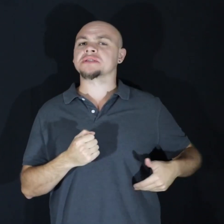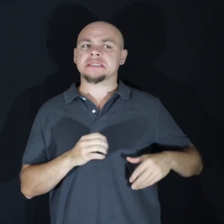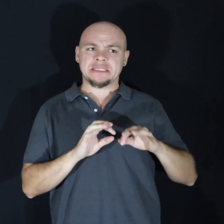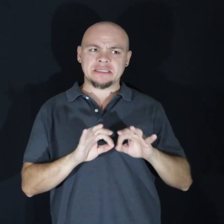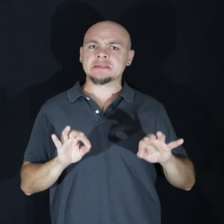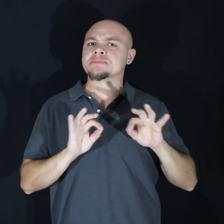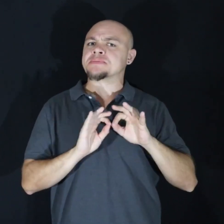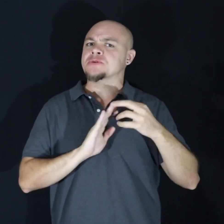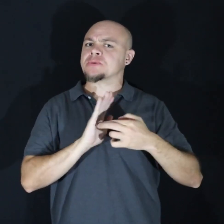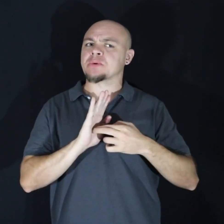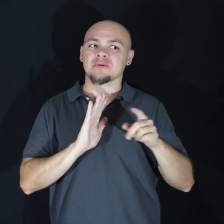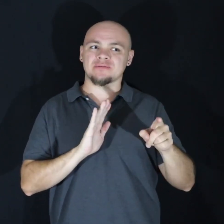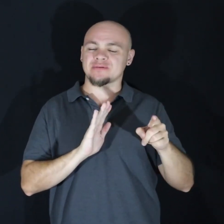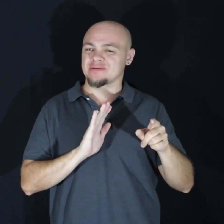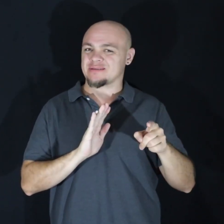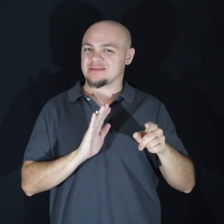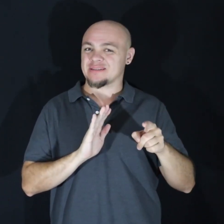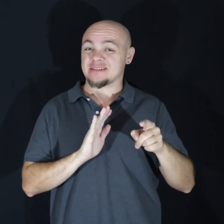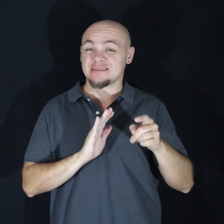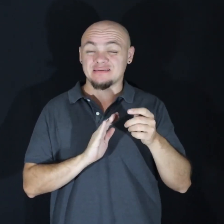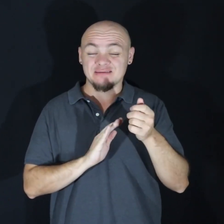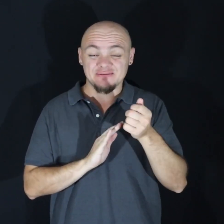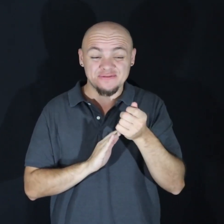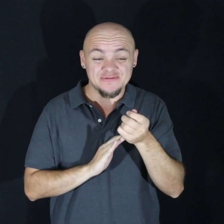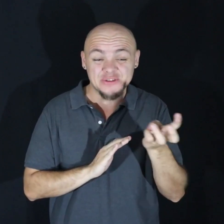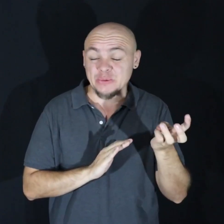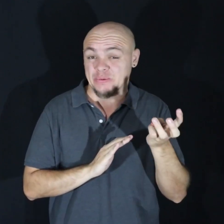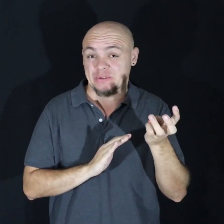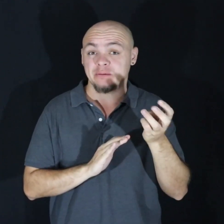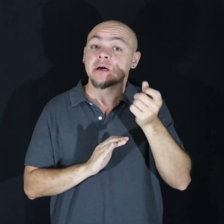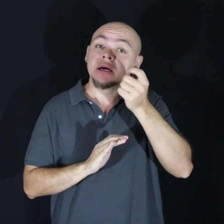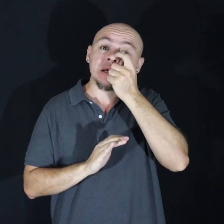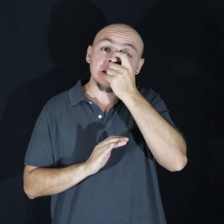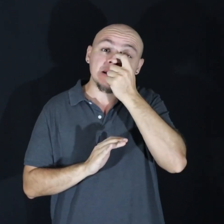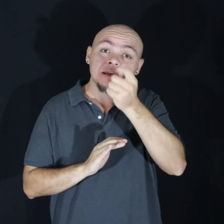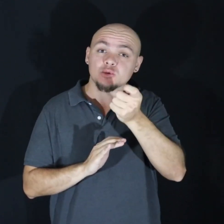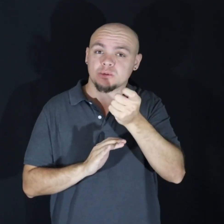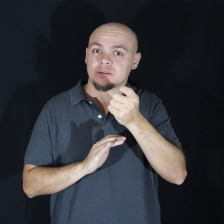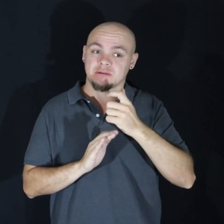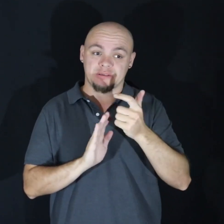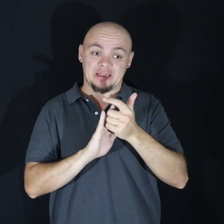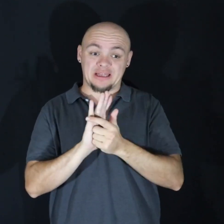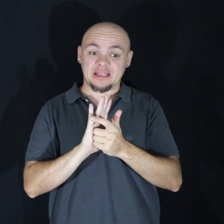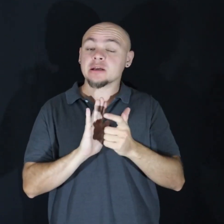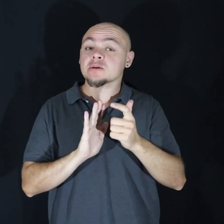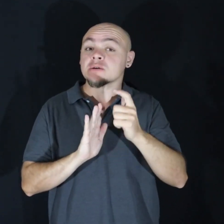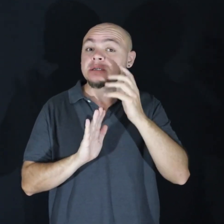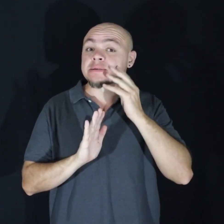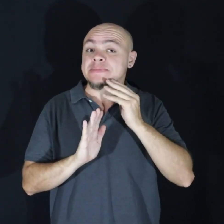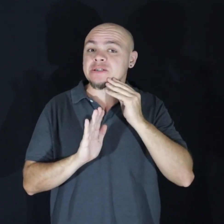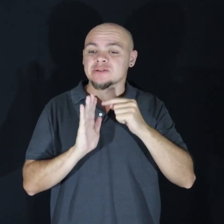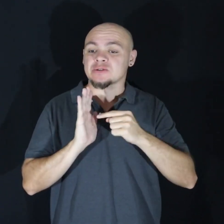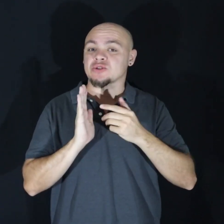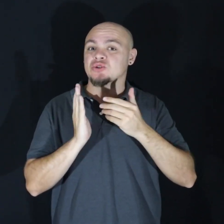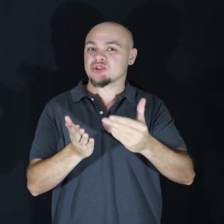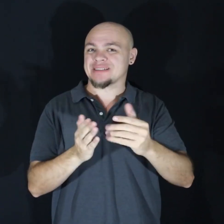their children. What's interesting is my anecdotal legal experience suggests otherwise.